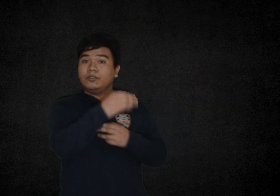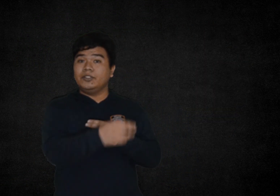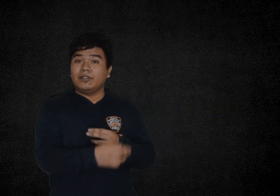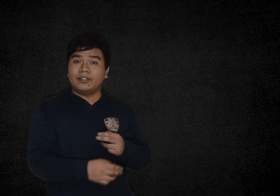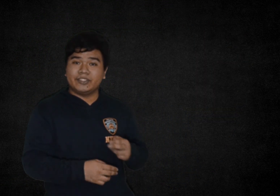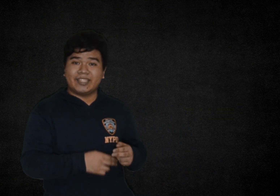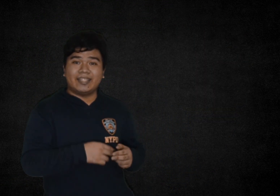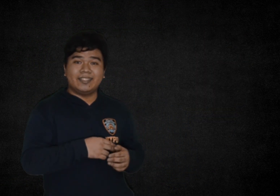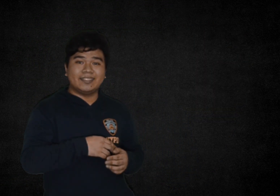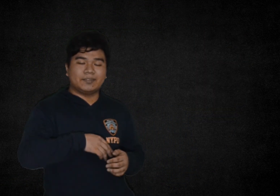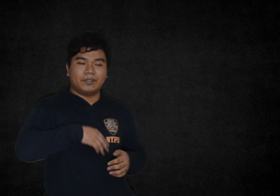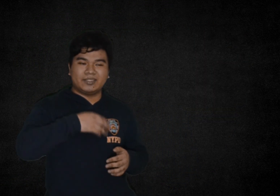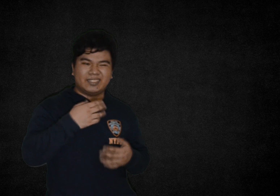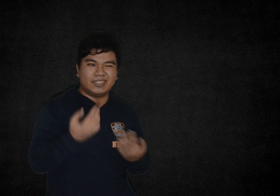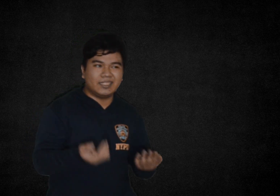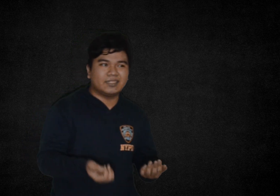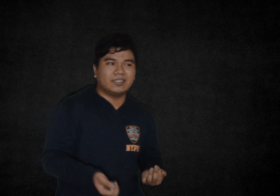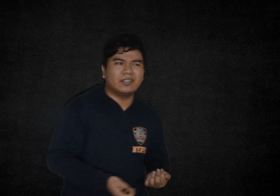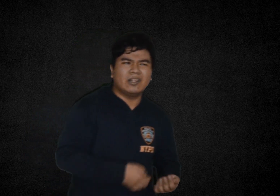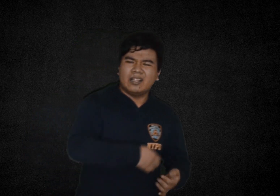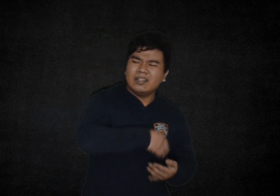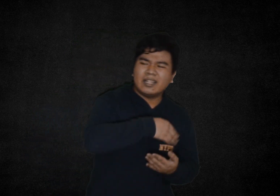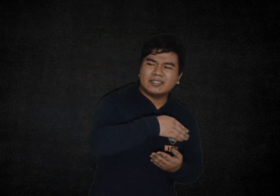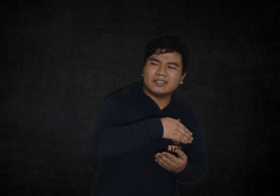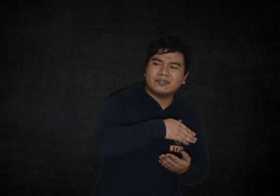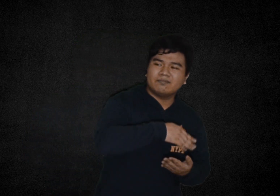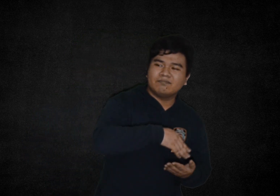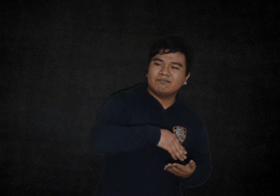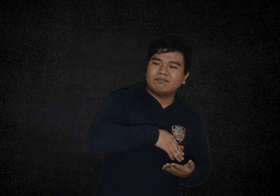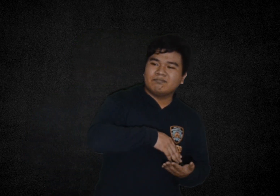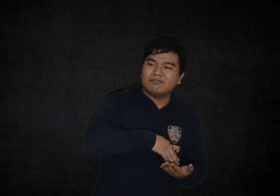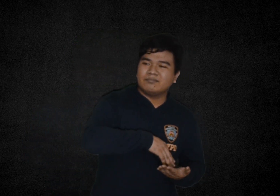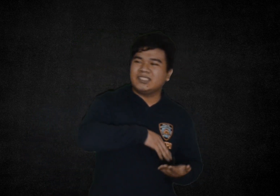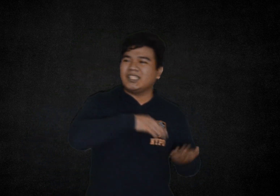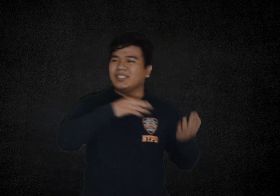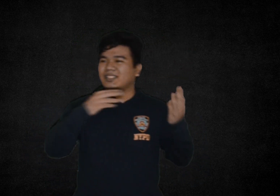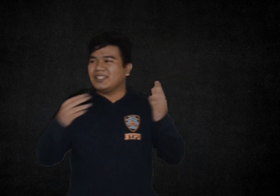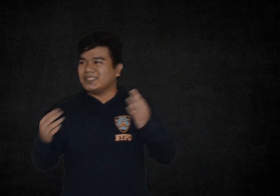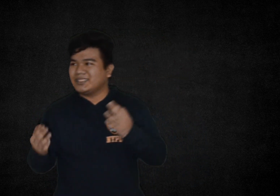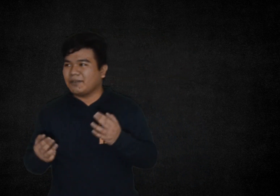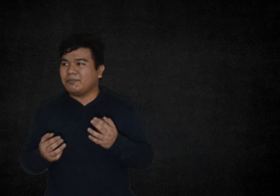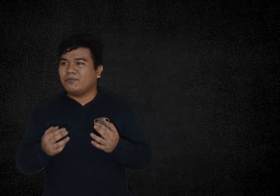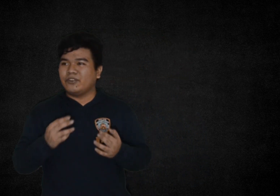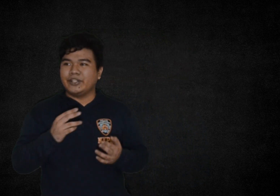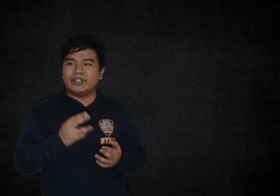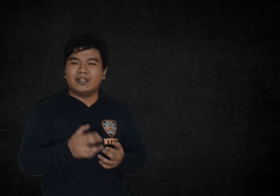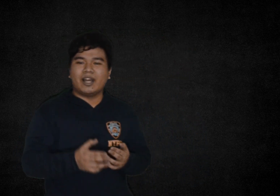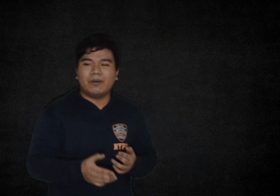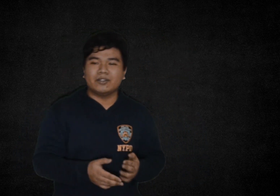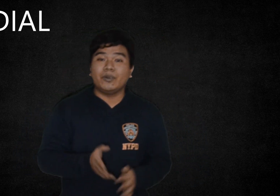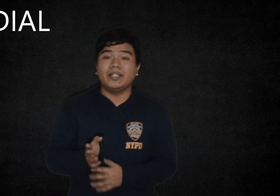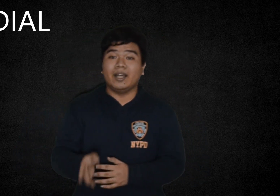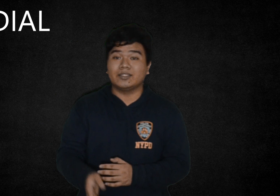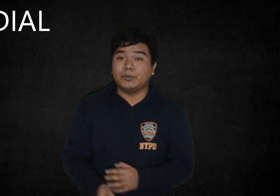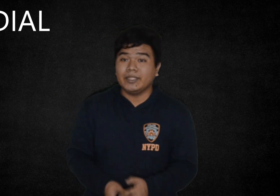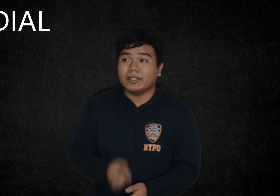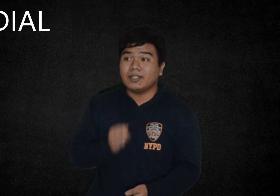you understand this because it's easy. So let's take a step further about radials. Radials